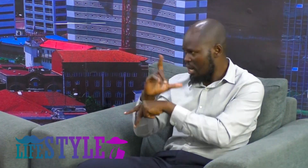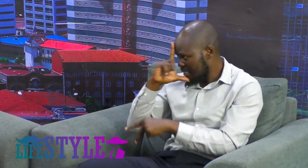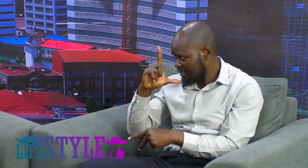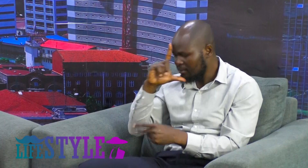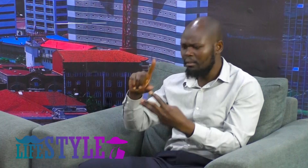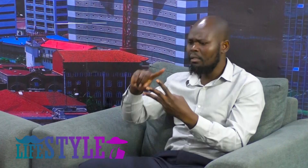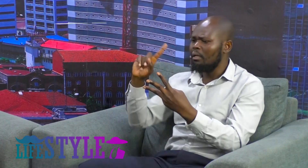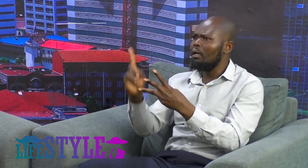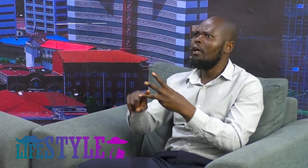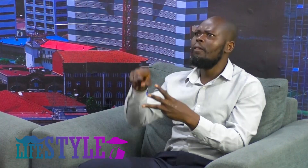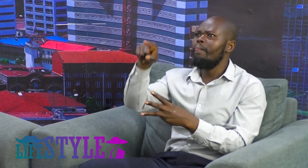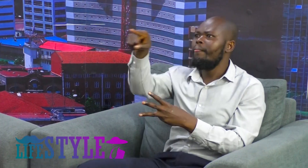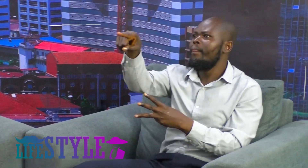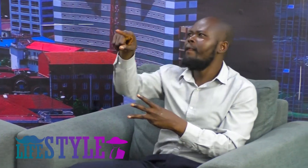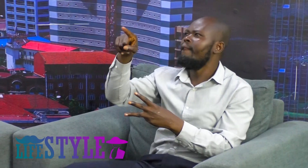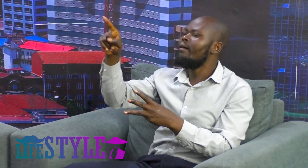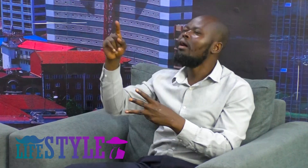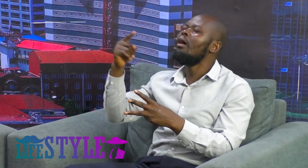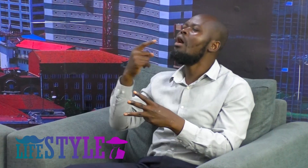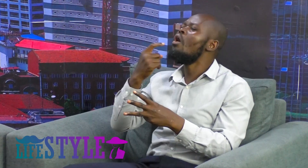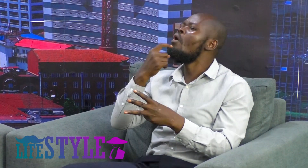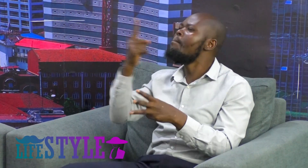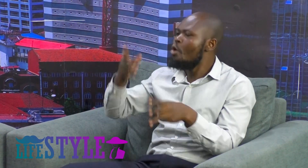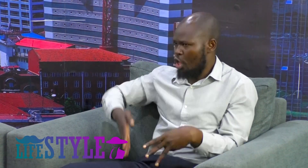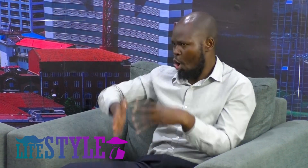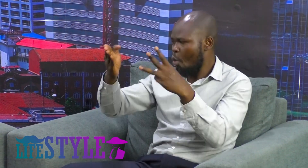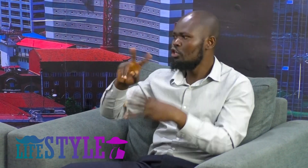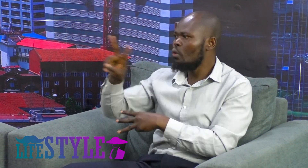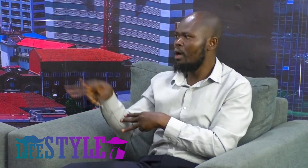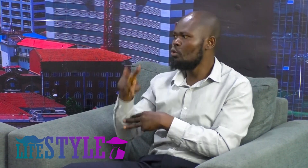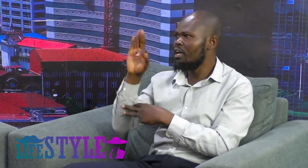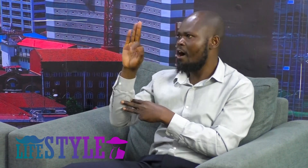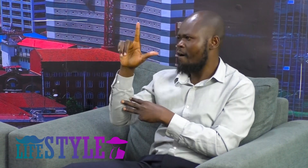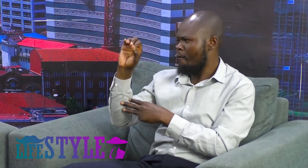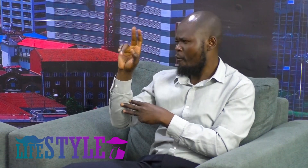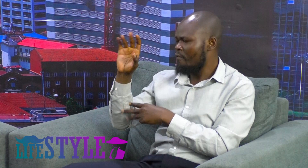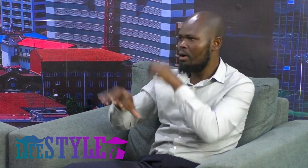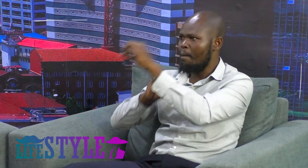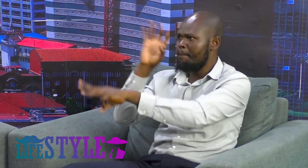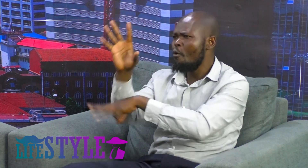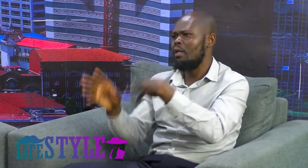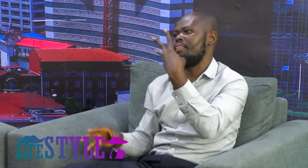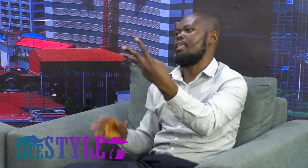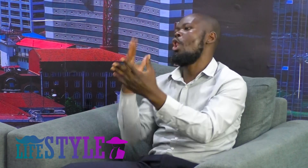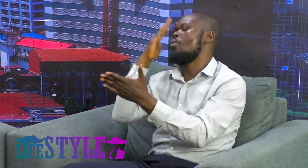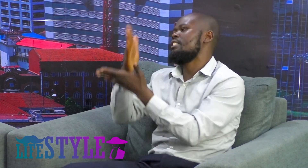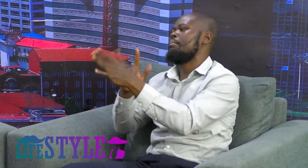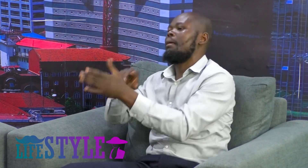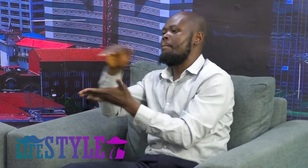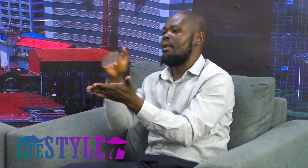where in Kenya we have universities that give good the standard ones that teach sign language. We